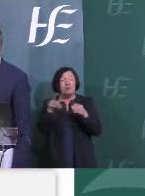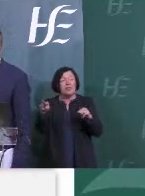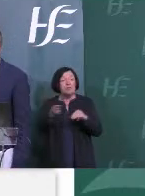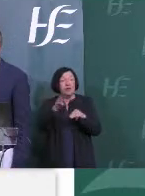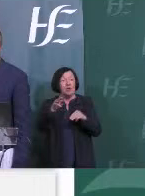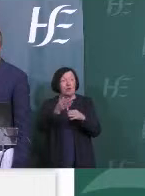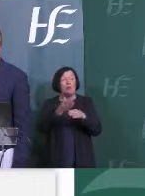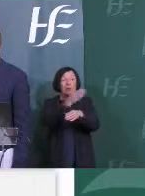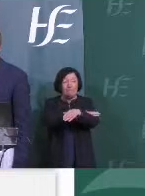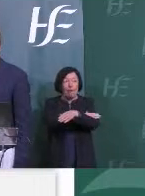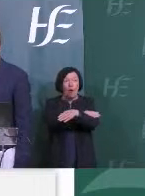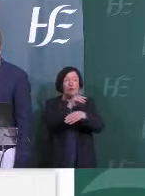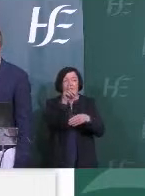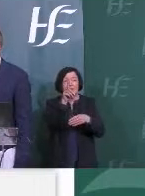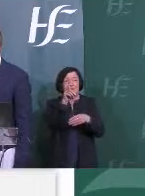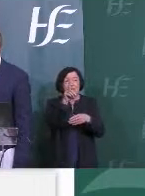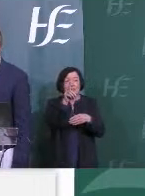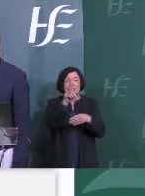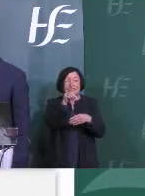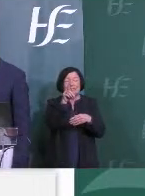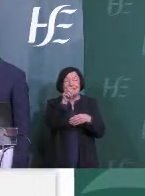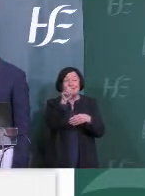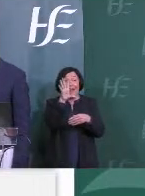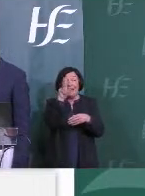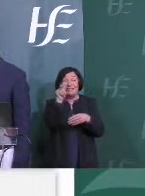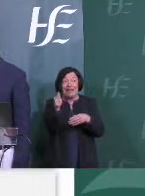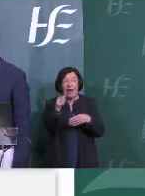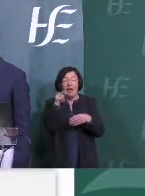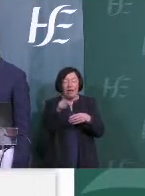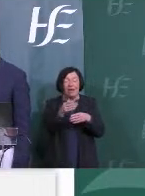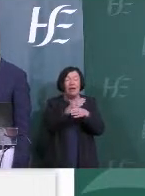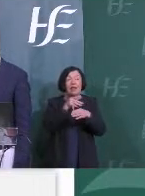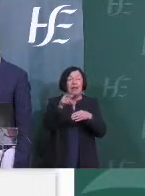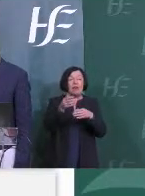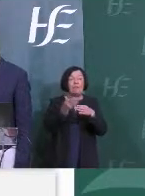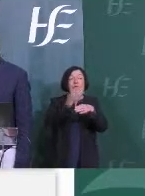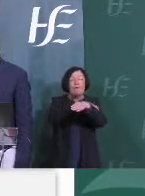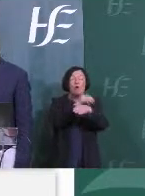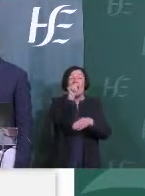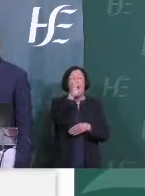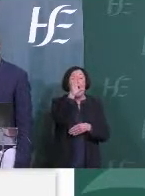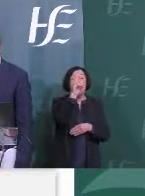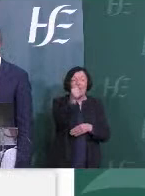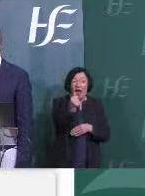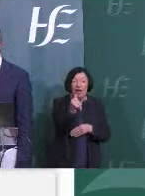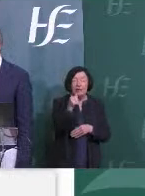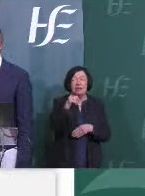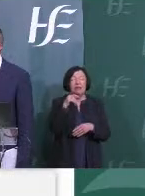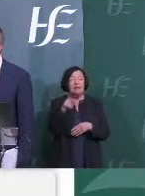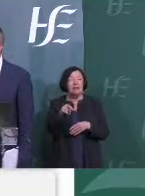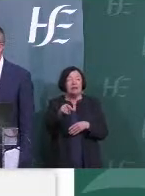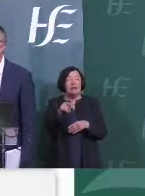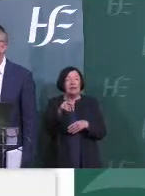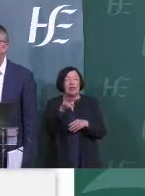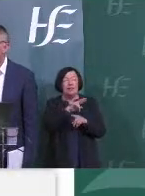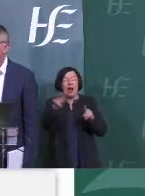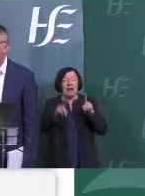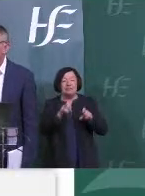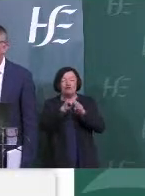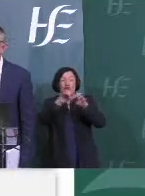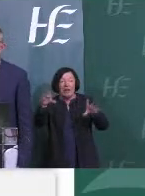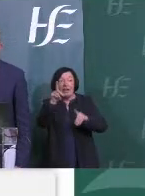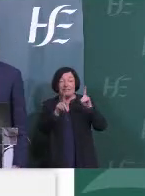were pre-Delta. So you're talking about Alpha, the predominant variant before this was Alpha, a nasty variant, but perhaps not as transmissible as